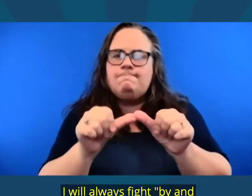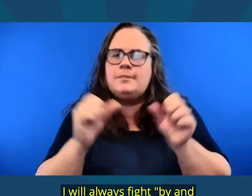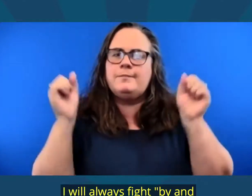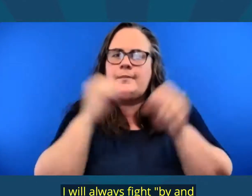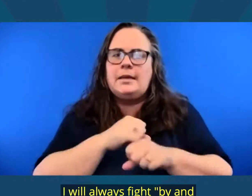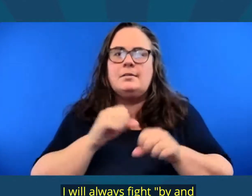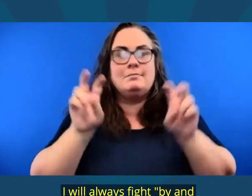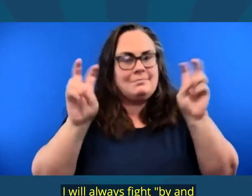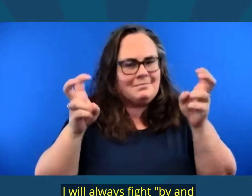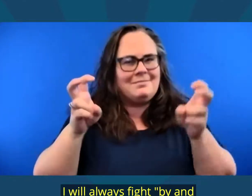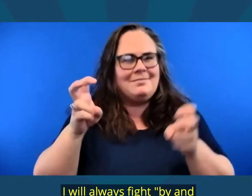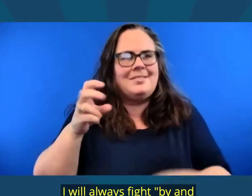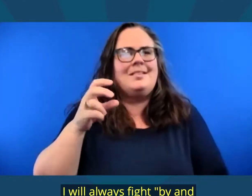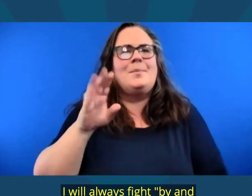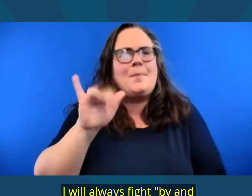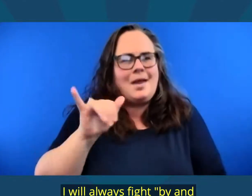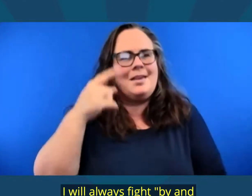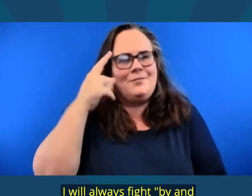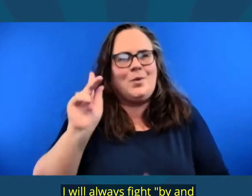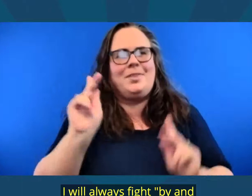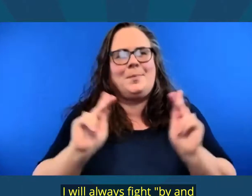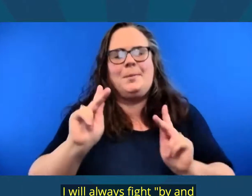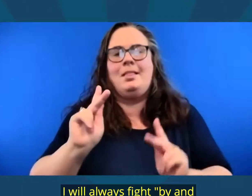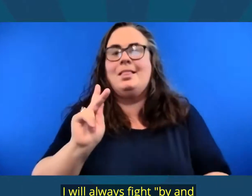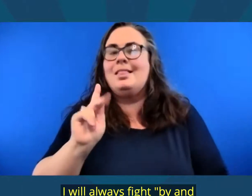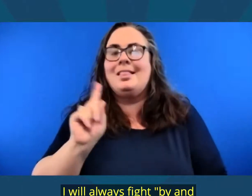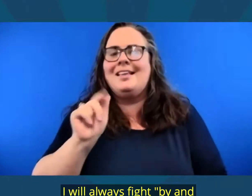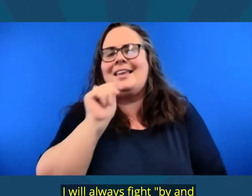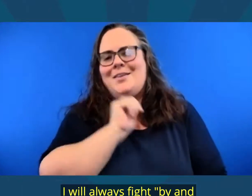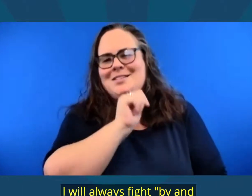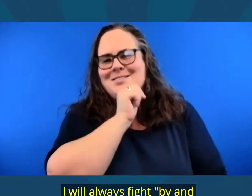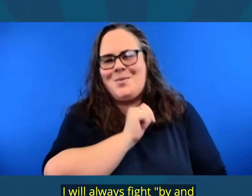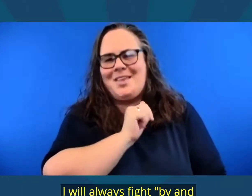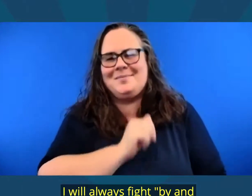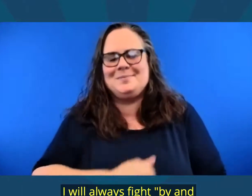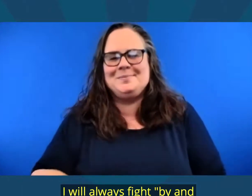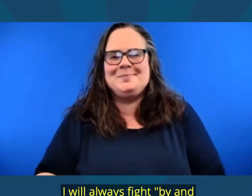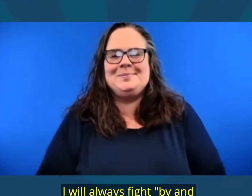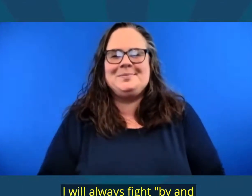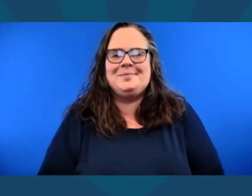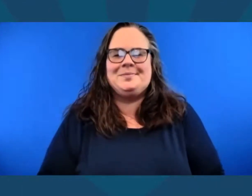I will always fight by and for the people of Arizona.